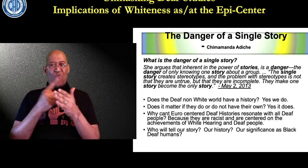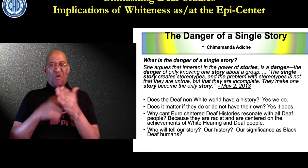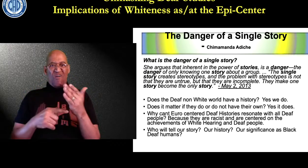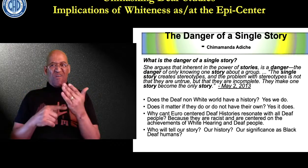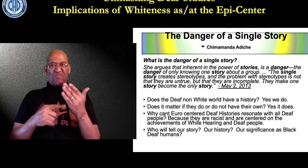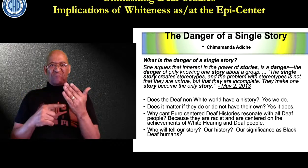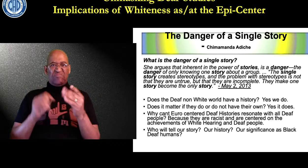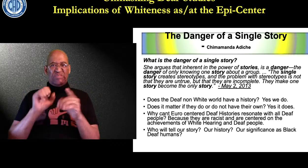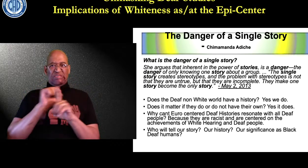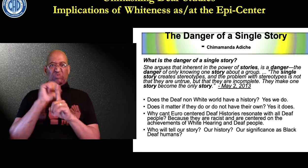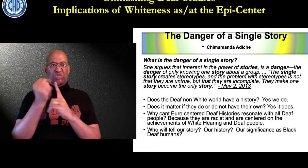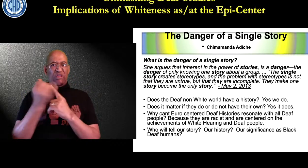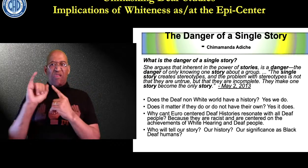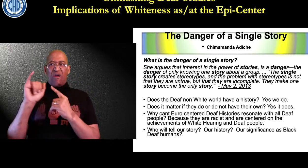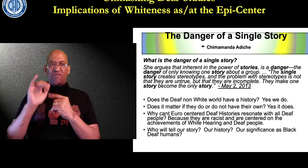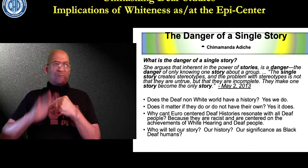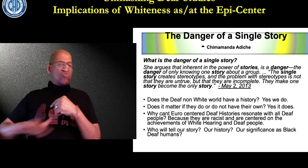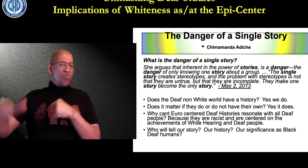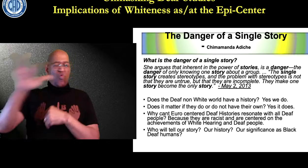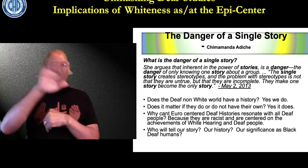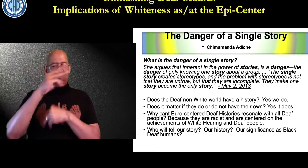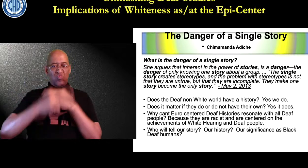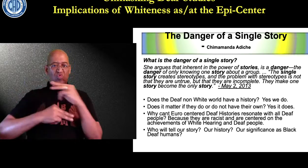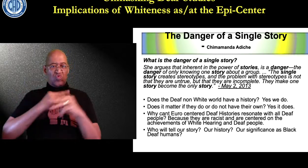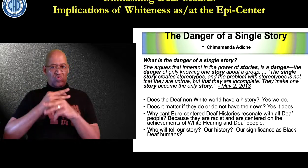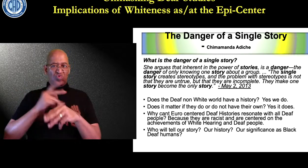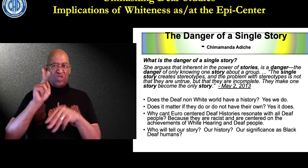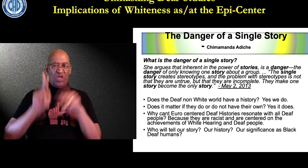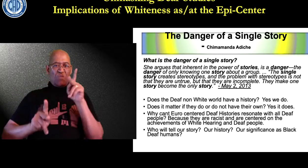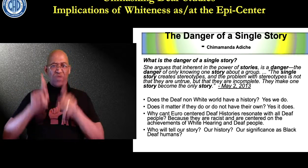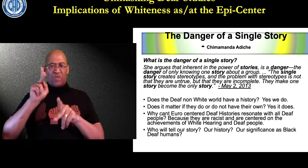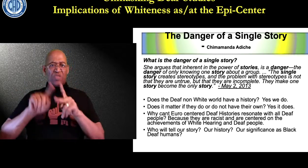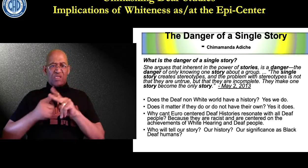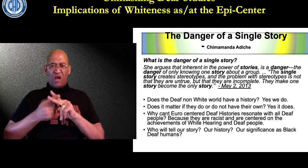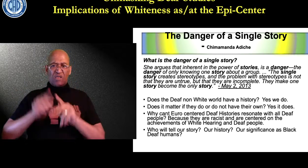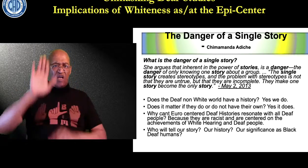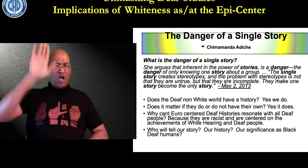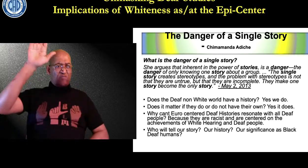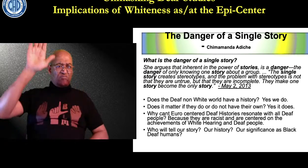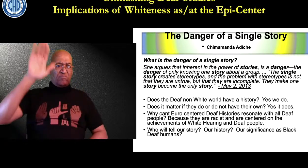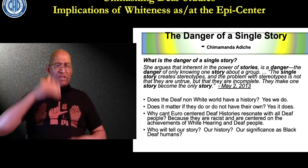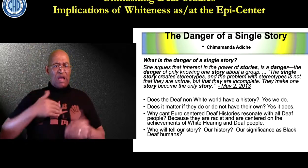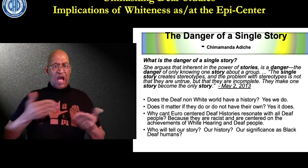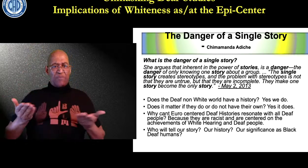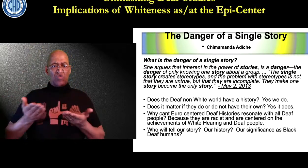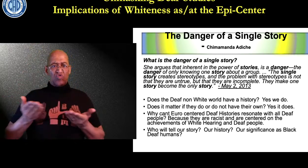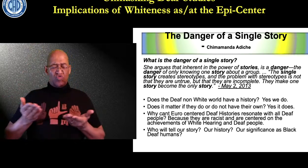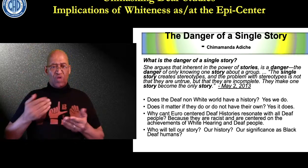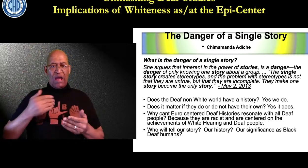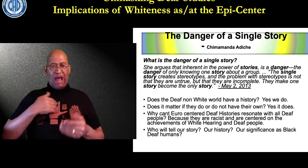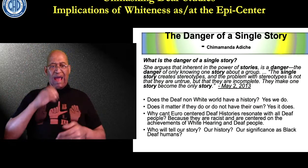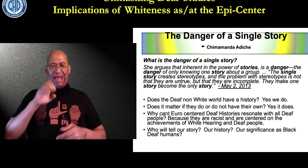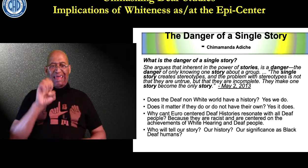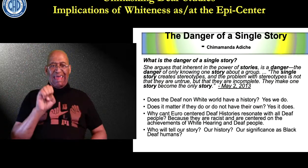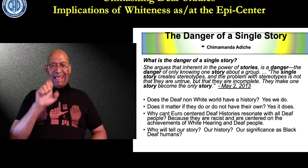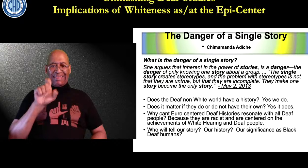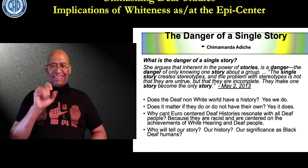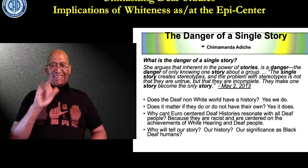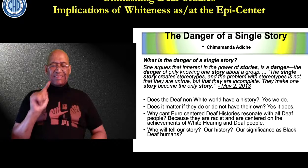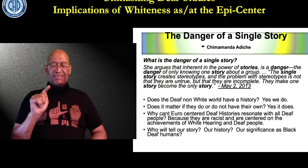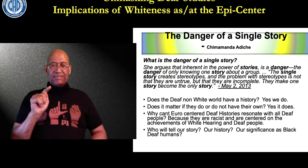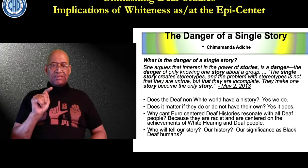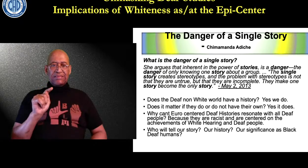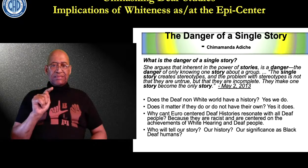dangerous to have a single-sided story. So we're going to see now how situations have become in